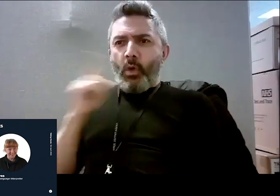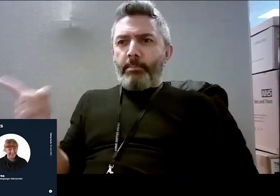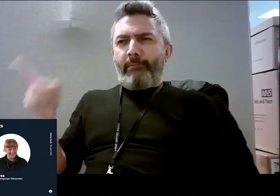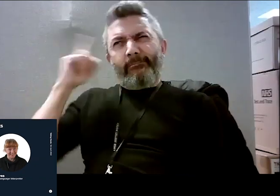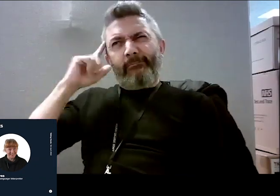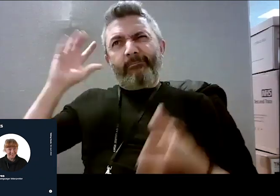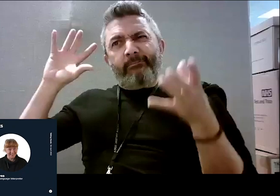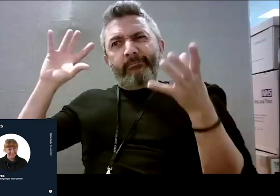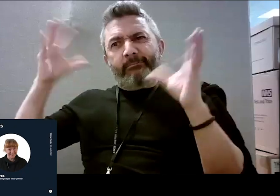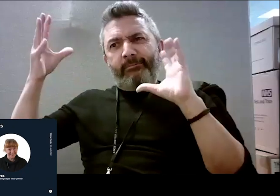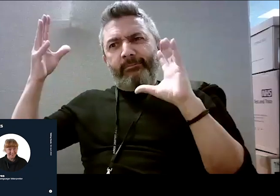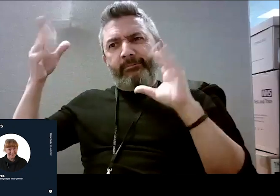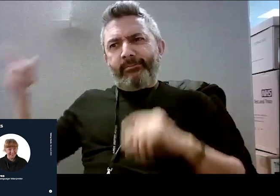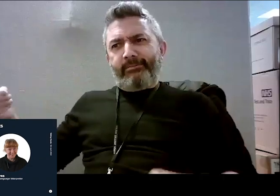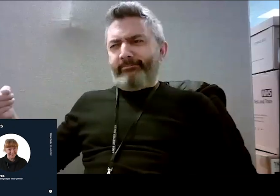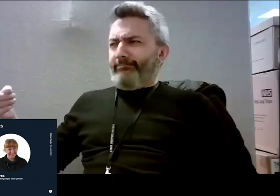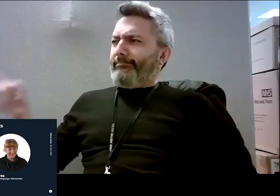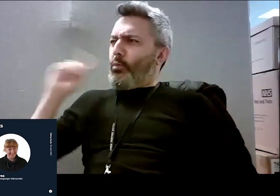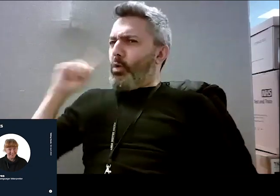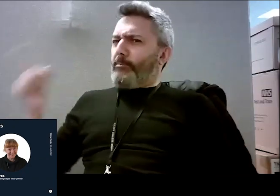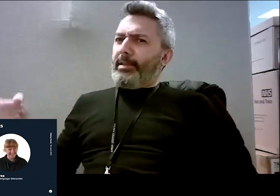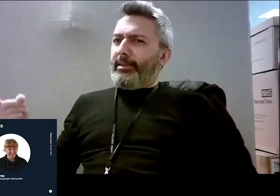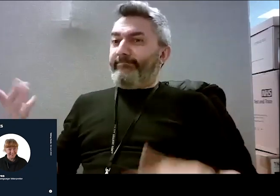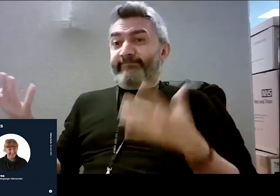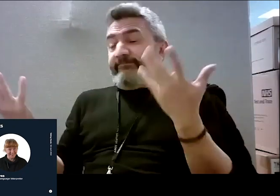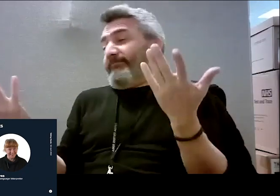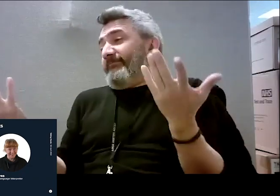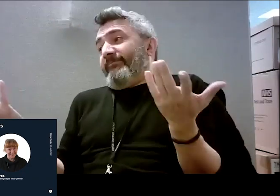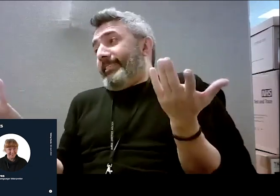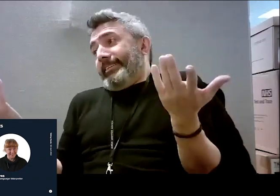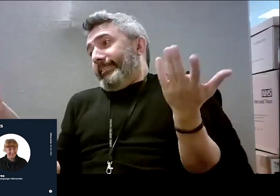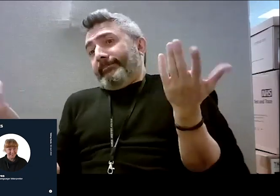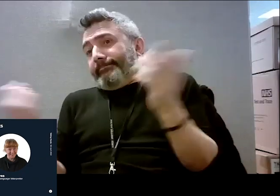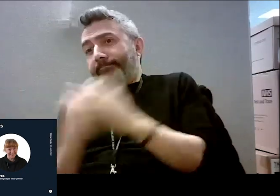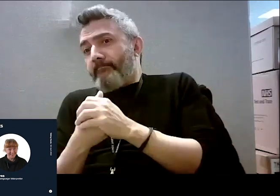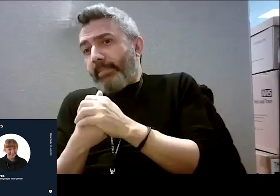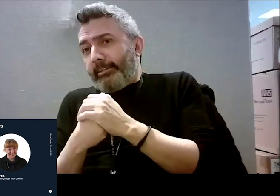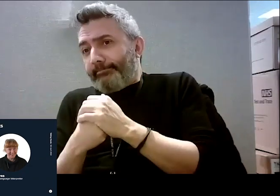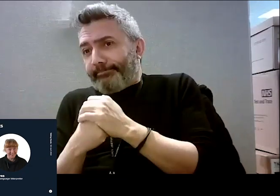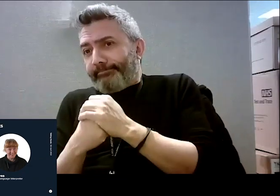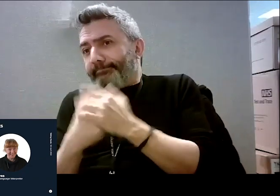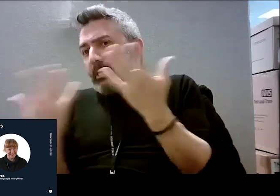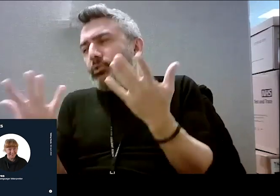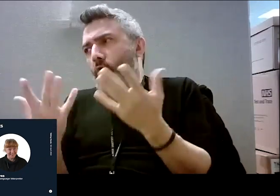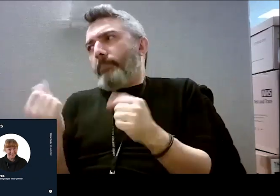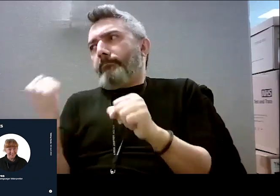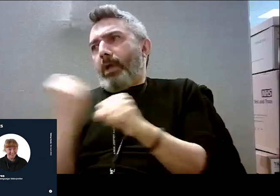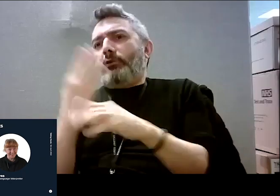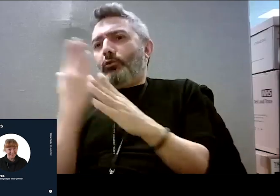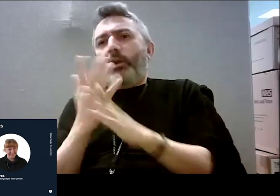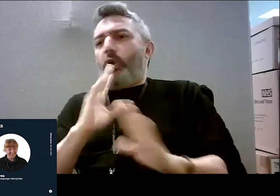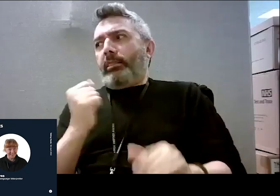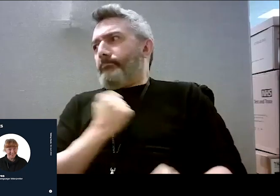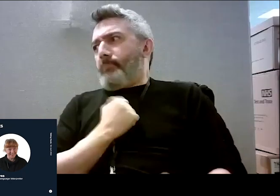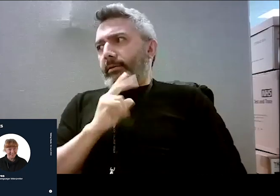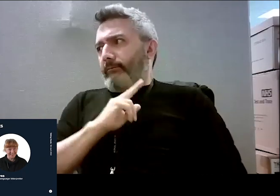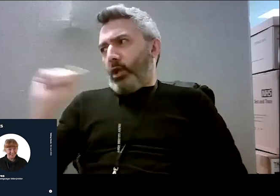we'd introduce her because obviously you're looking at a male. The voice it's from a female. So we thought we'd